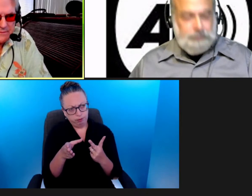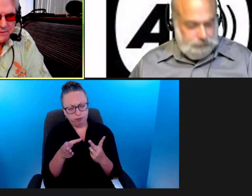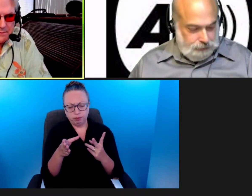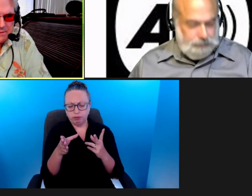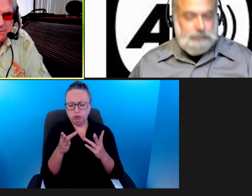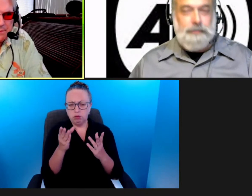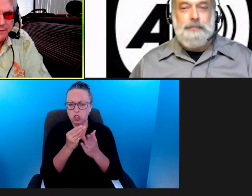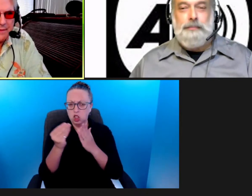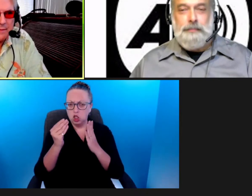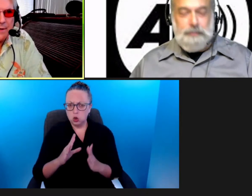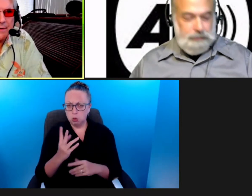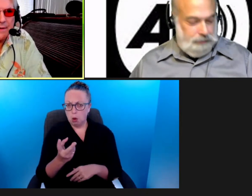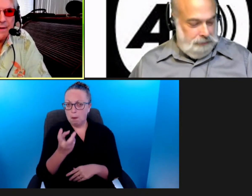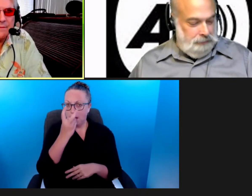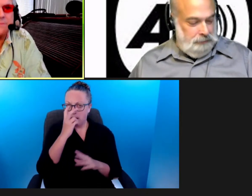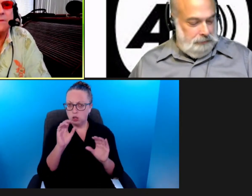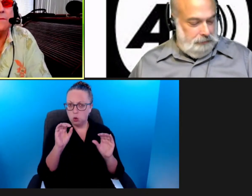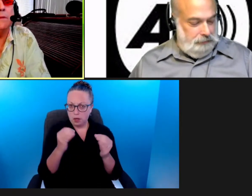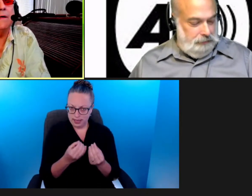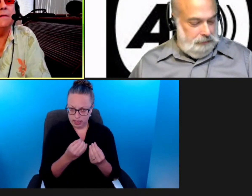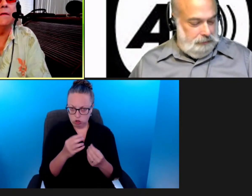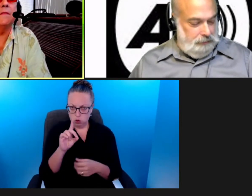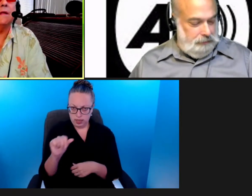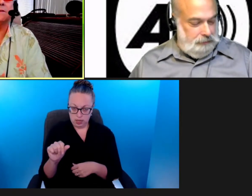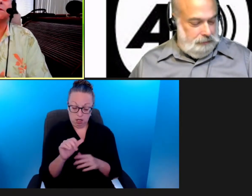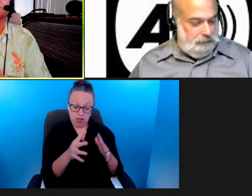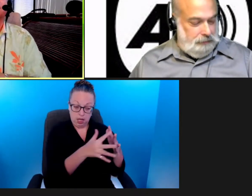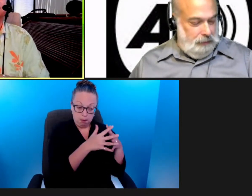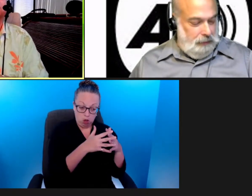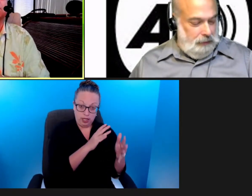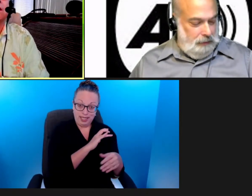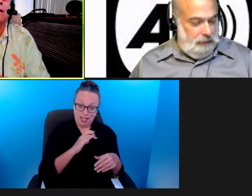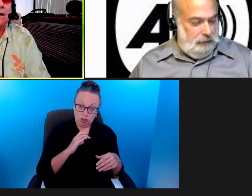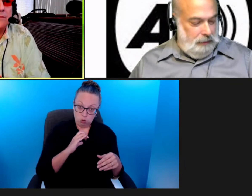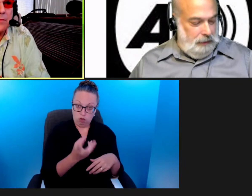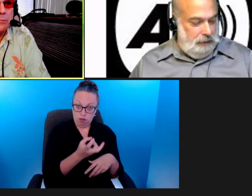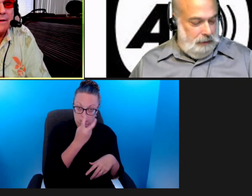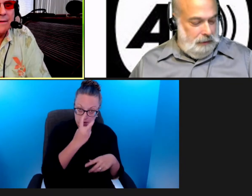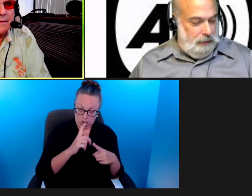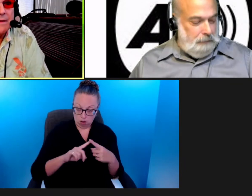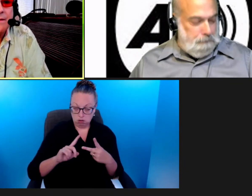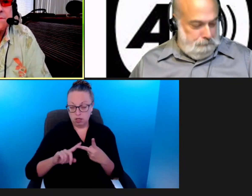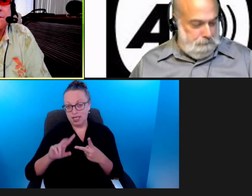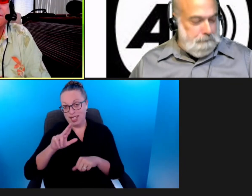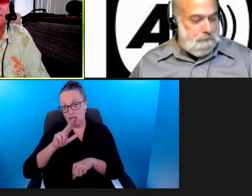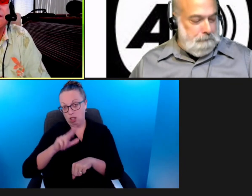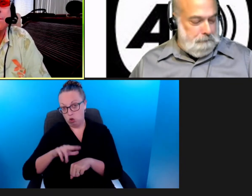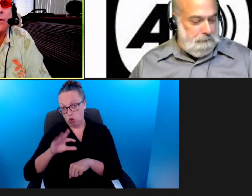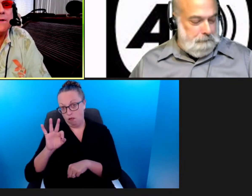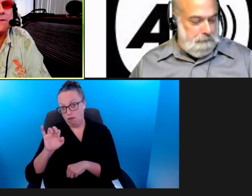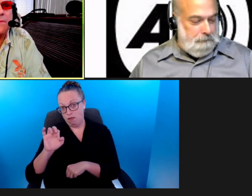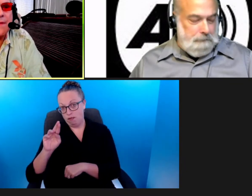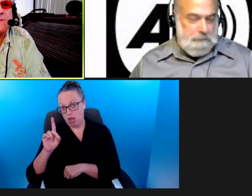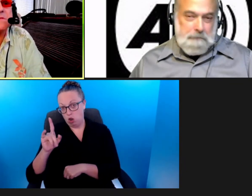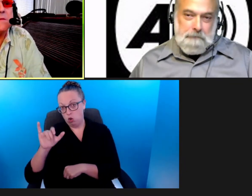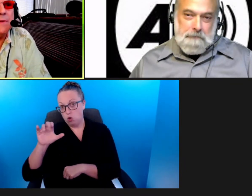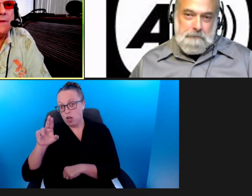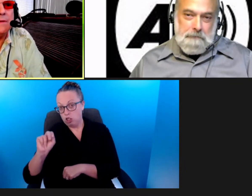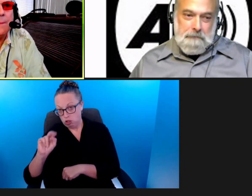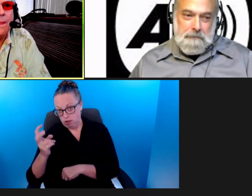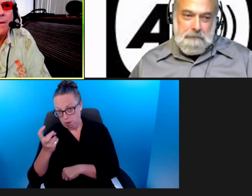organizations on visual disability: American Council of the Blind and the National Federation of the Blind. So your collaboration with